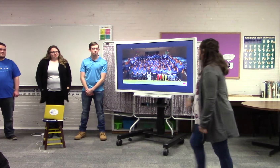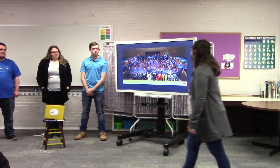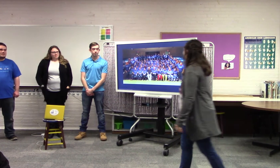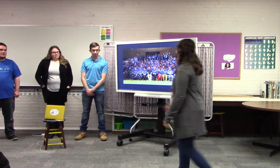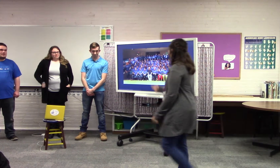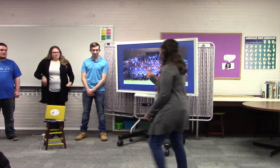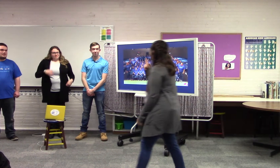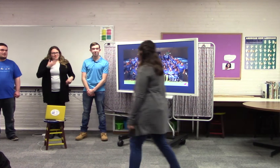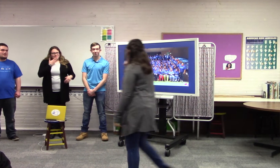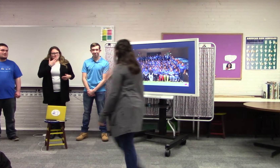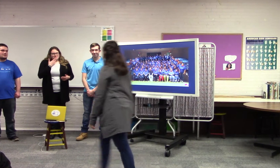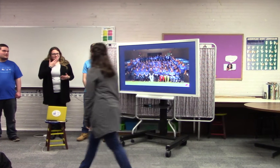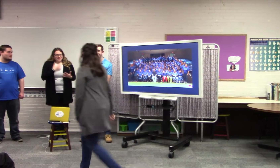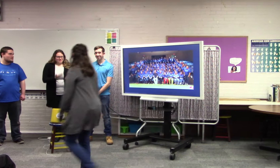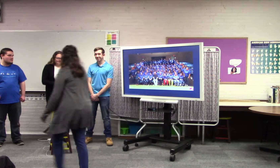solid in your decisions?